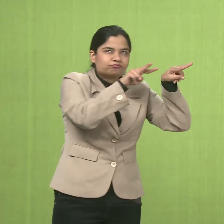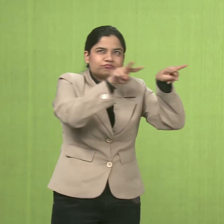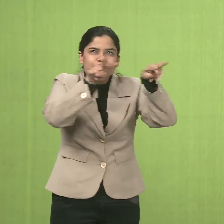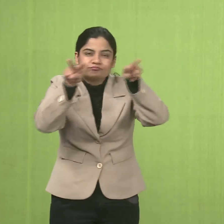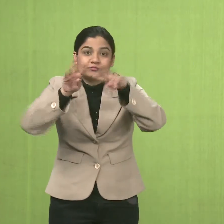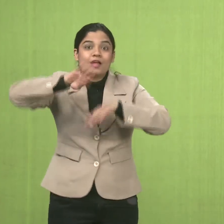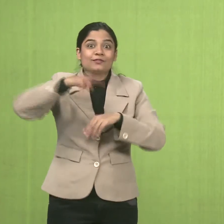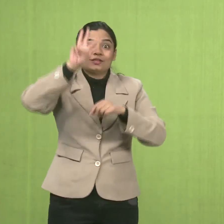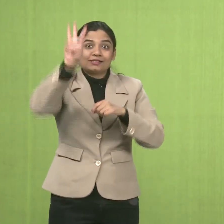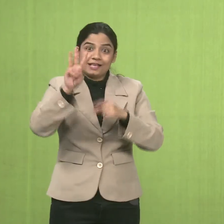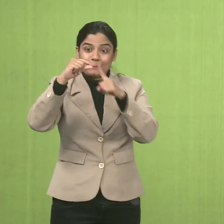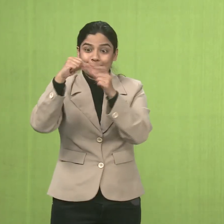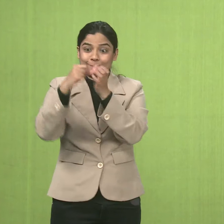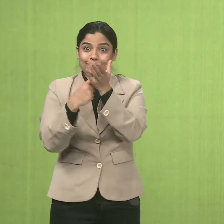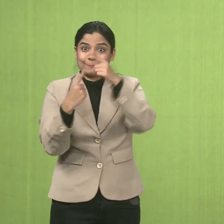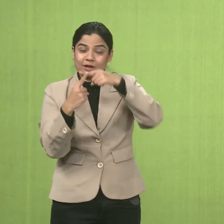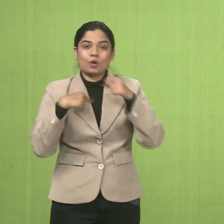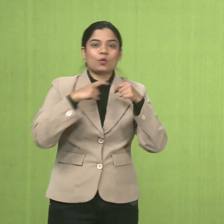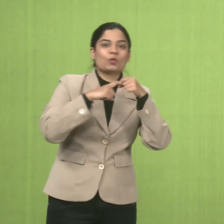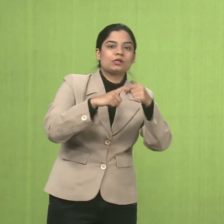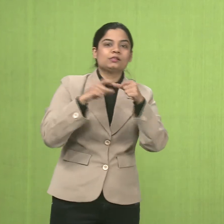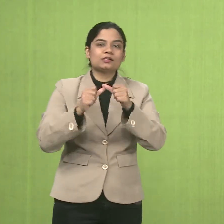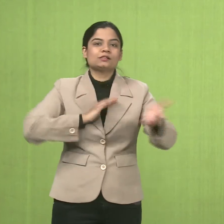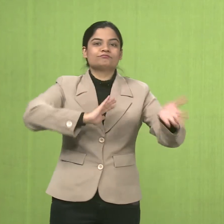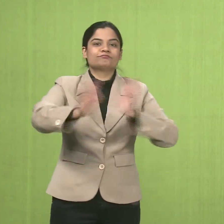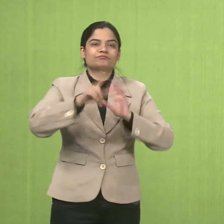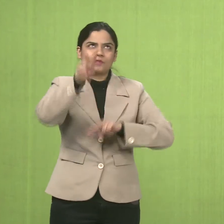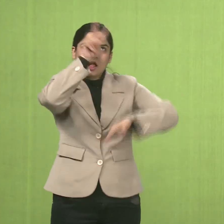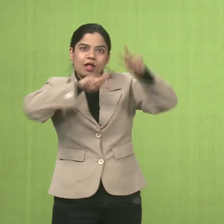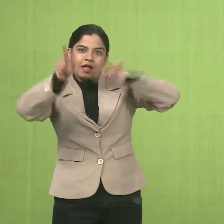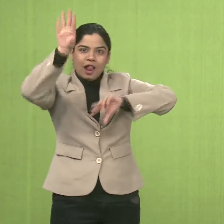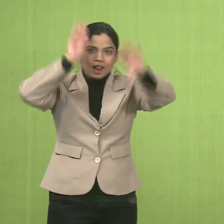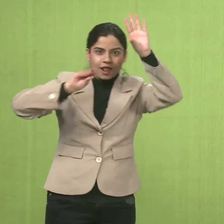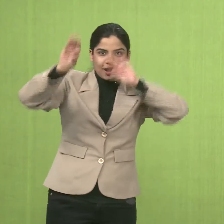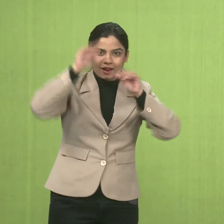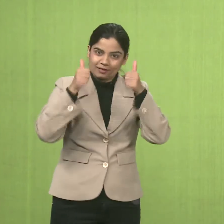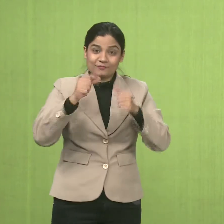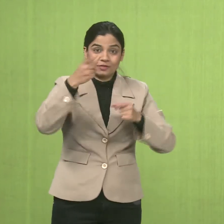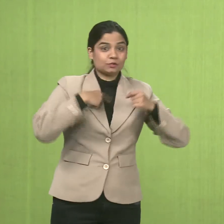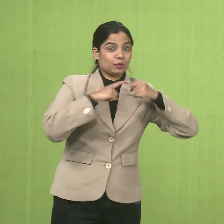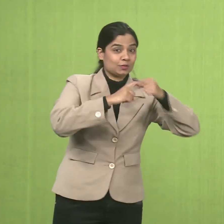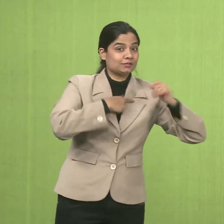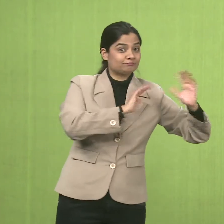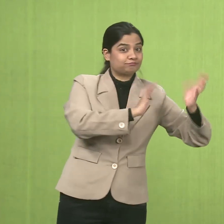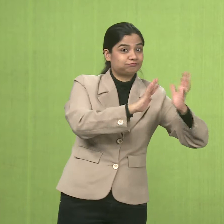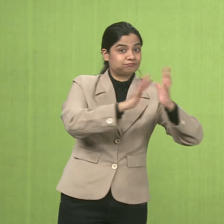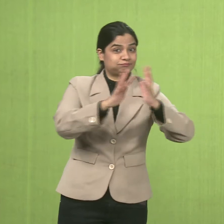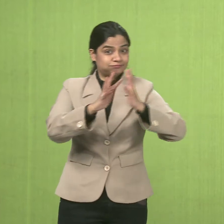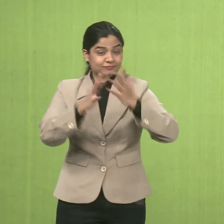out of part 1. What you have learned from part 1 and 2, I will ask questions from you. You have to see and learn. First, I will sign all